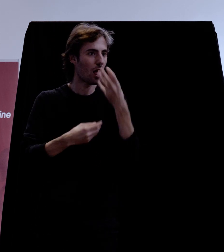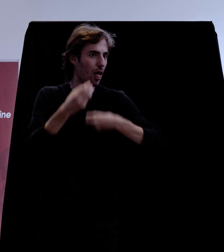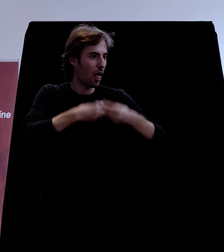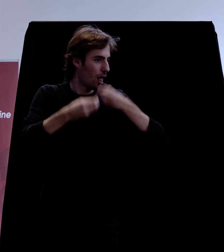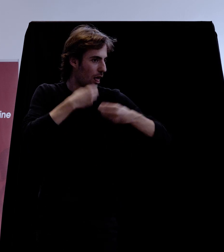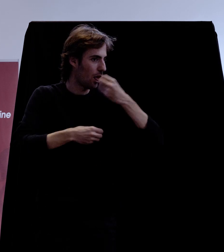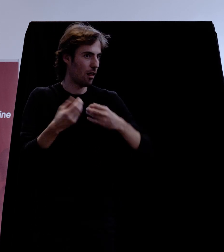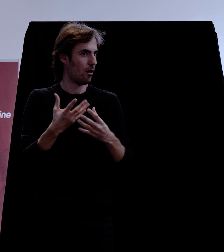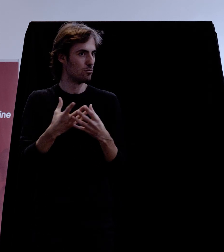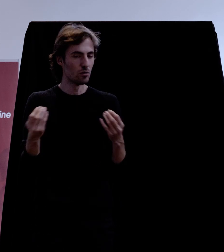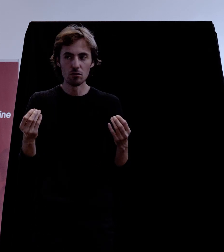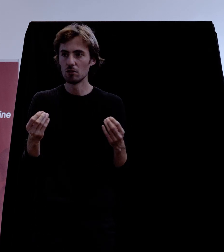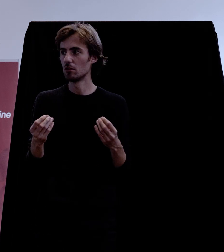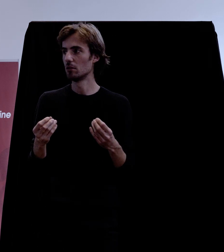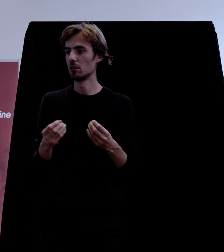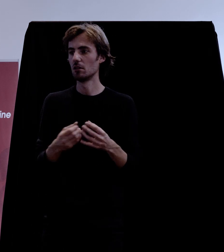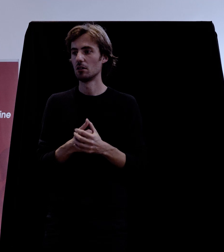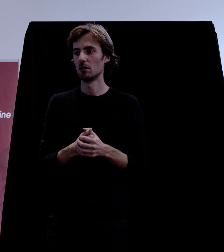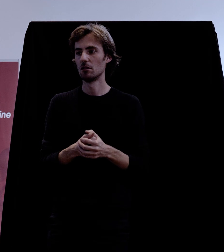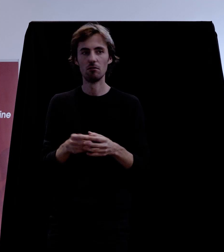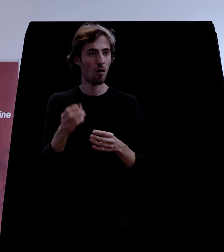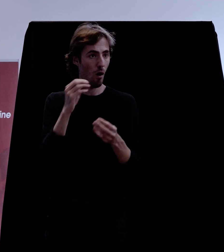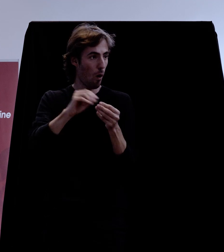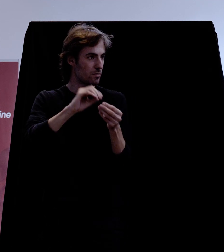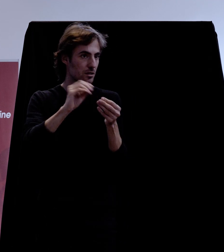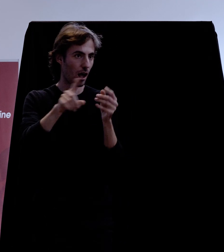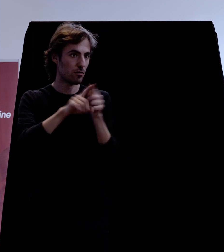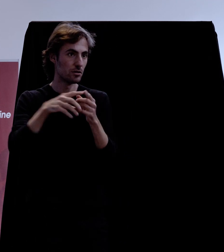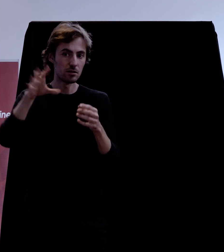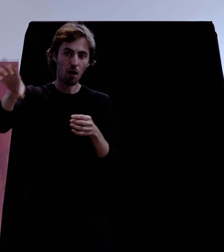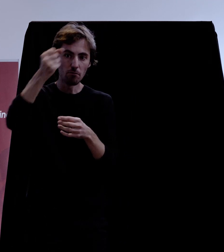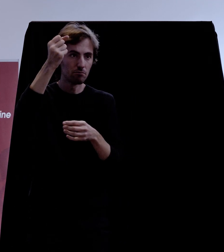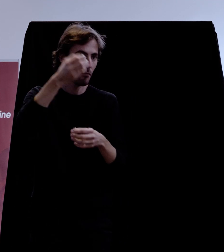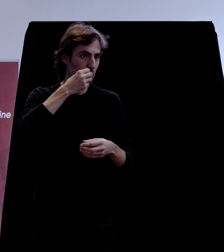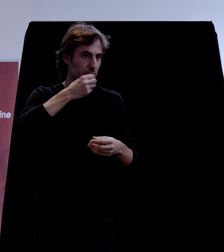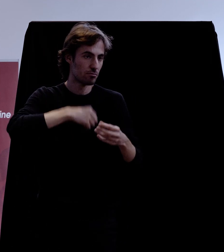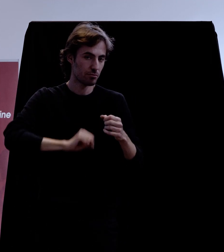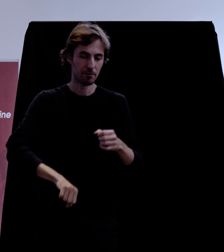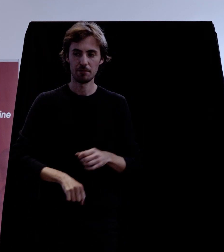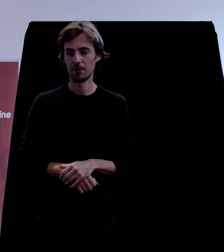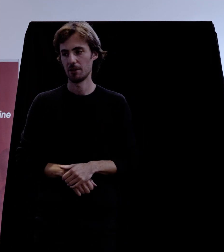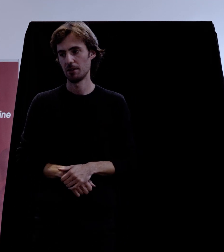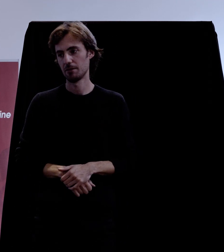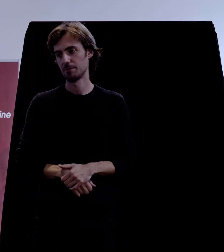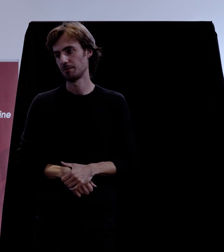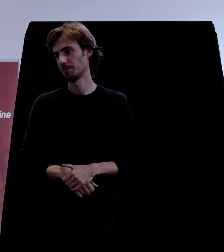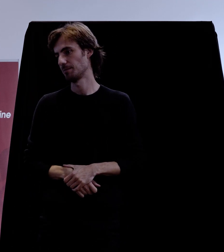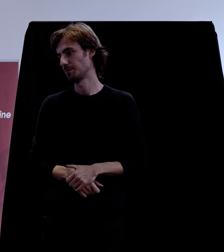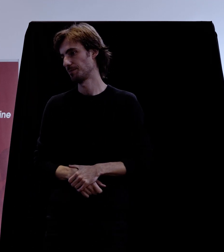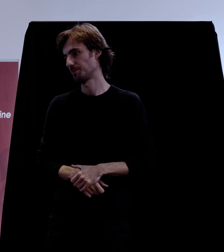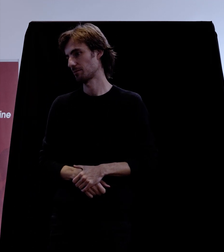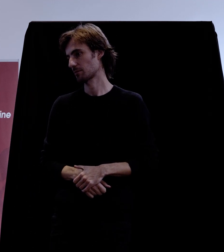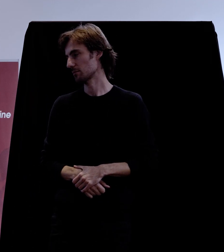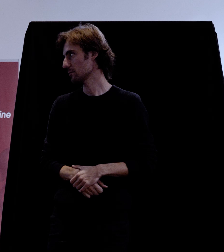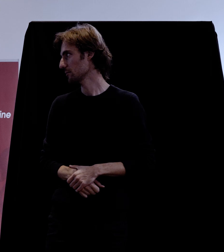eating until there's no more food left. They can move on to inedible objects as well.